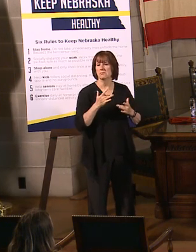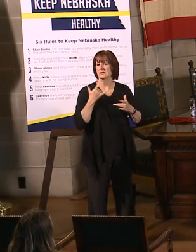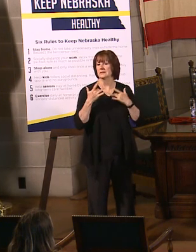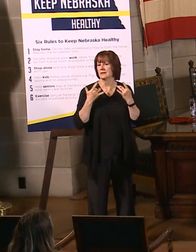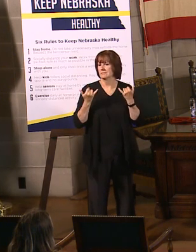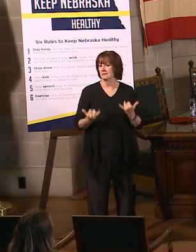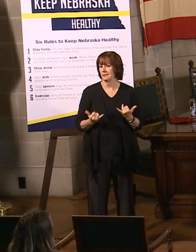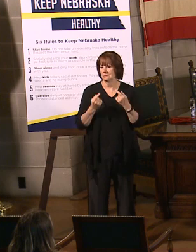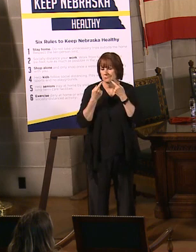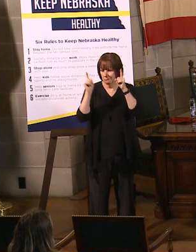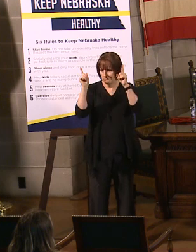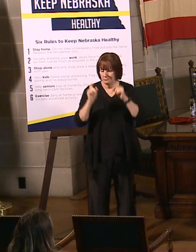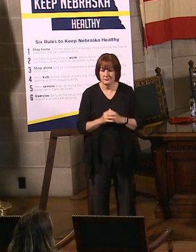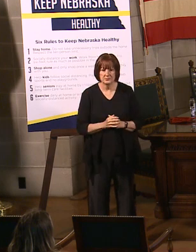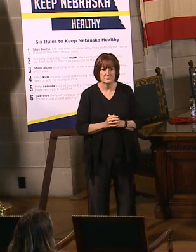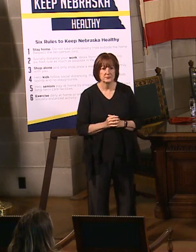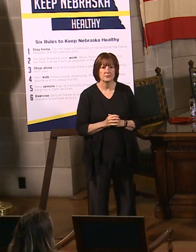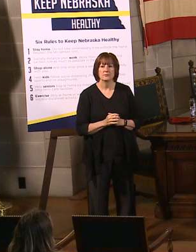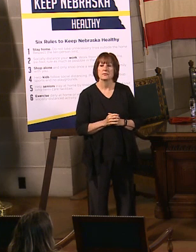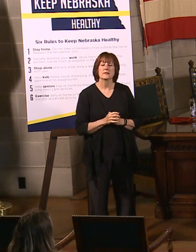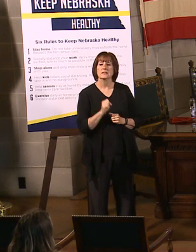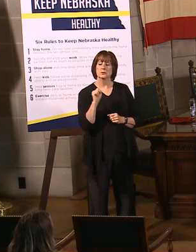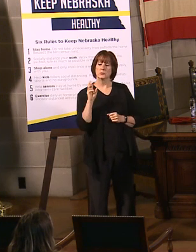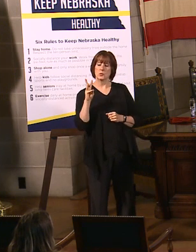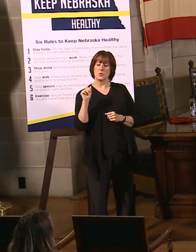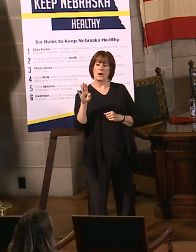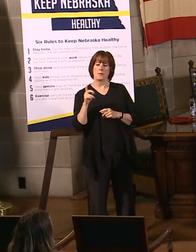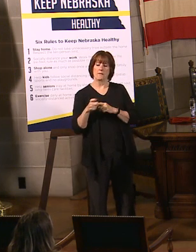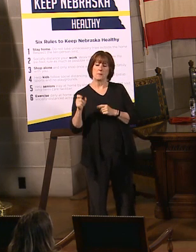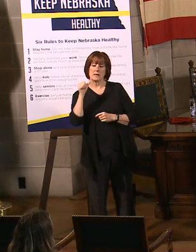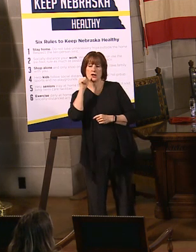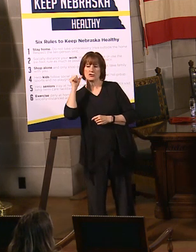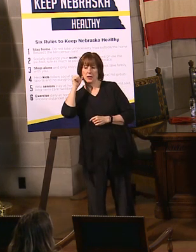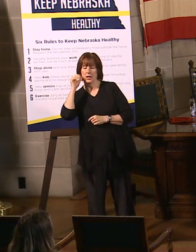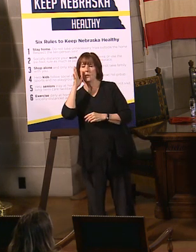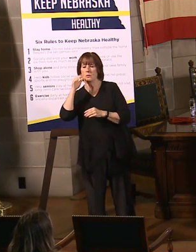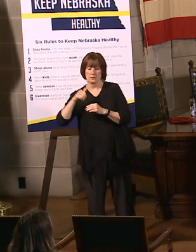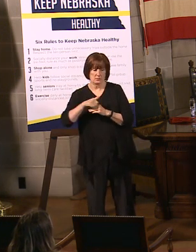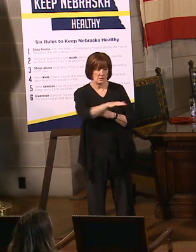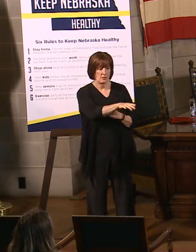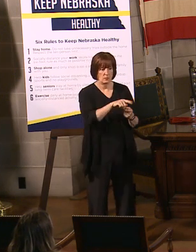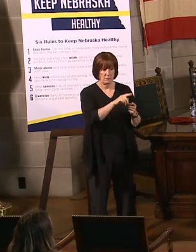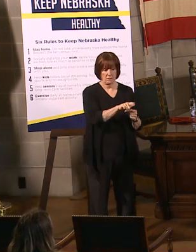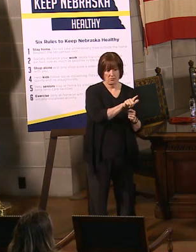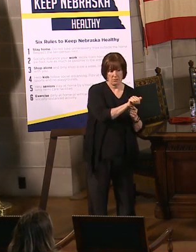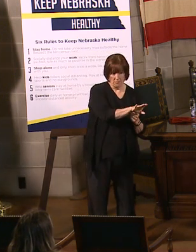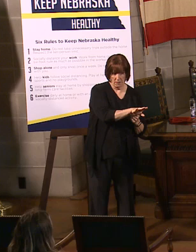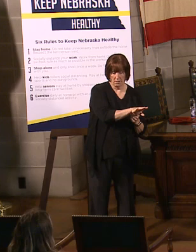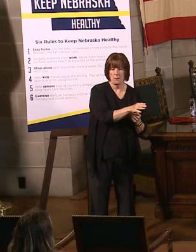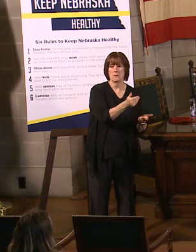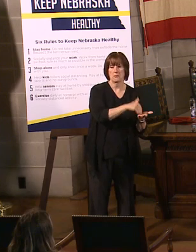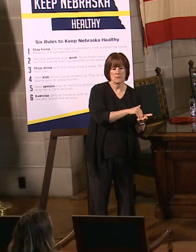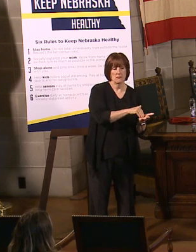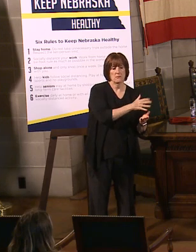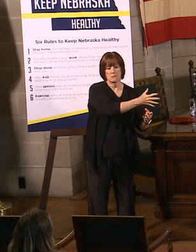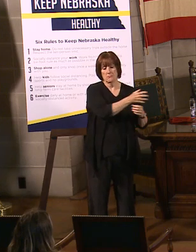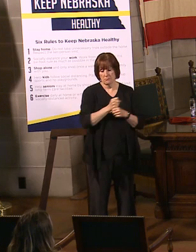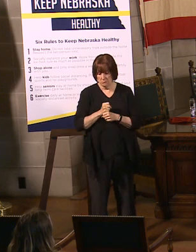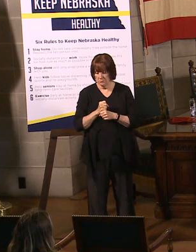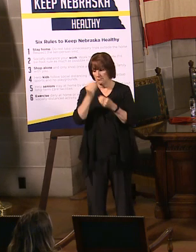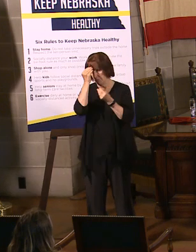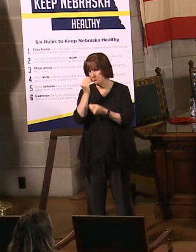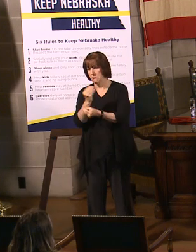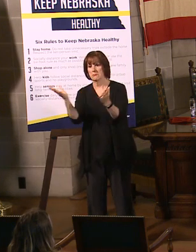that announcement. So the test swabs that we took yesterday will be going to that test lab and then getting turned around back to folks. They'll be getting an email